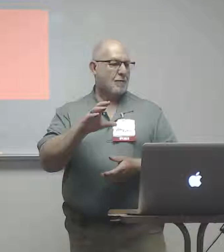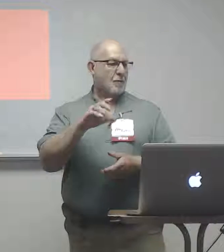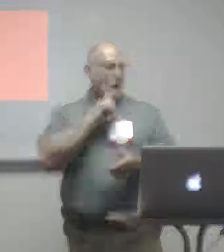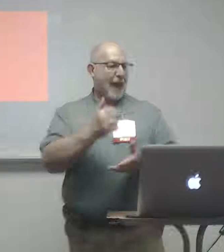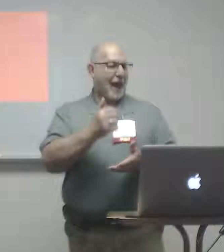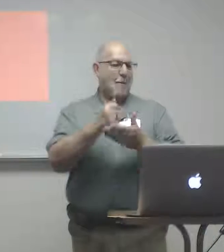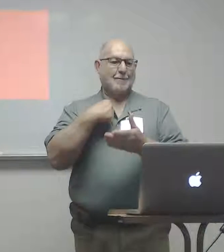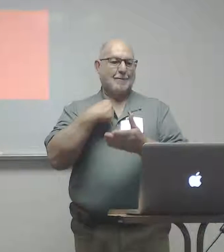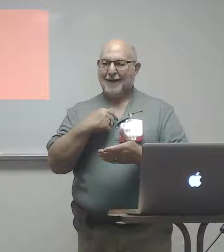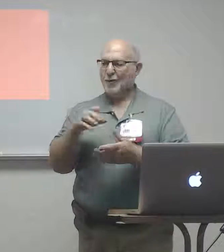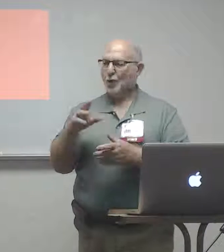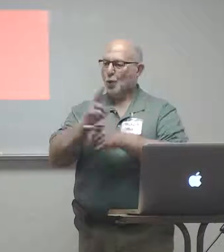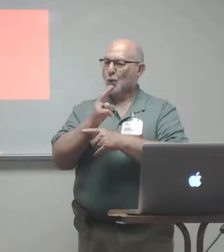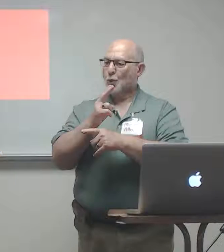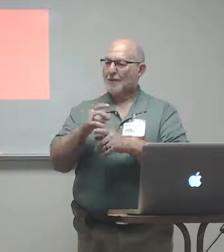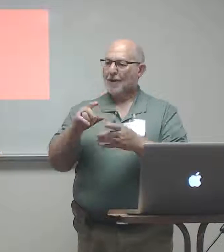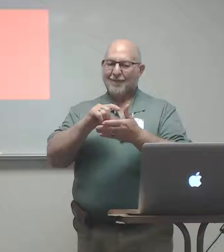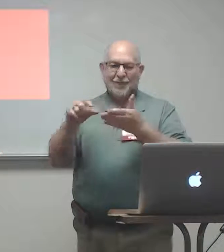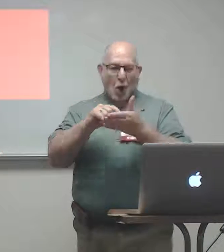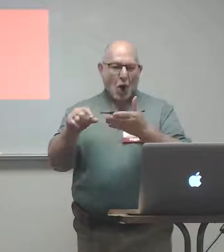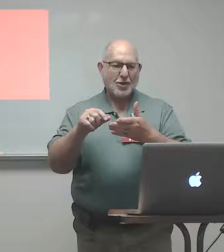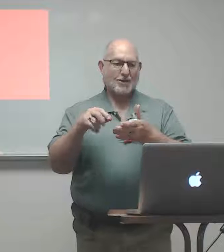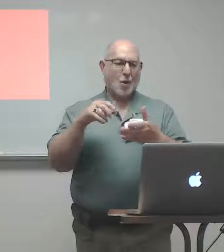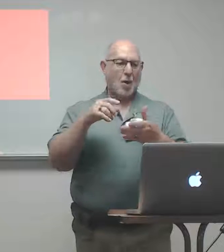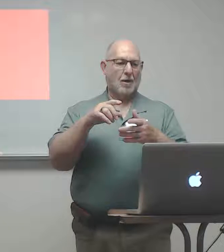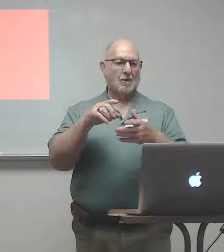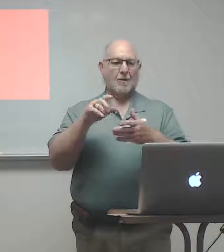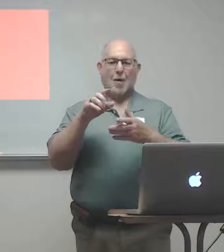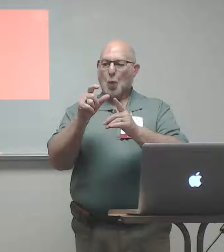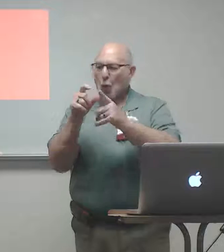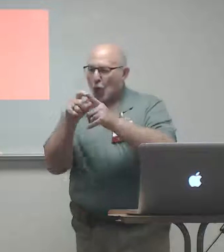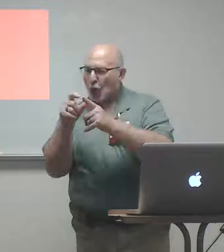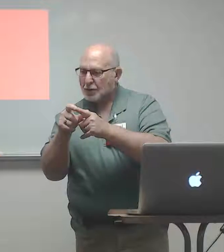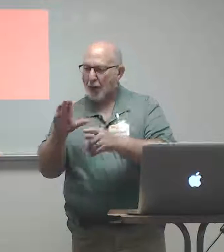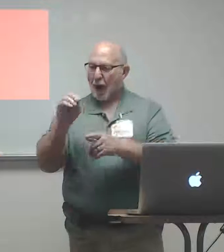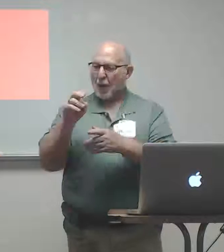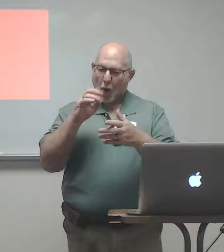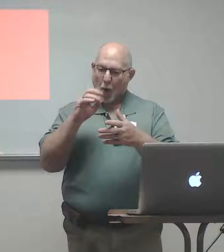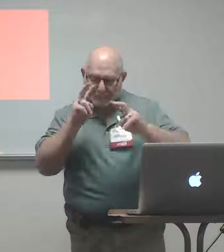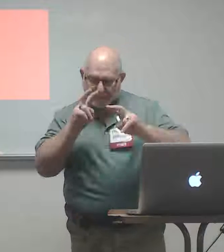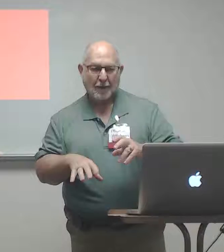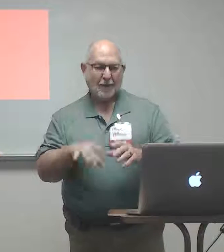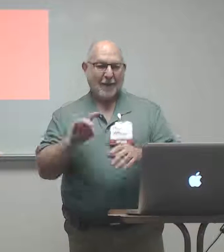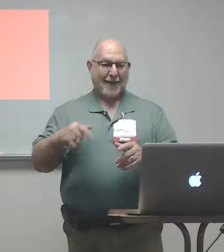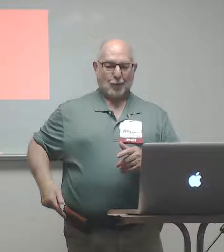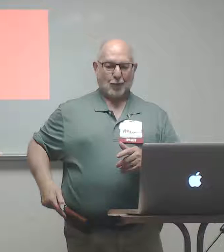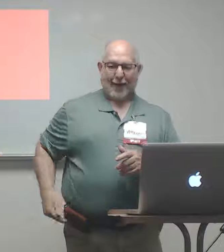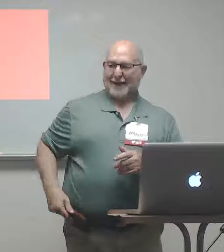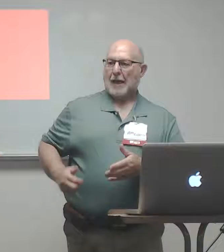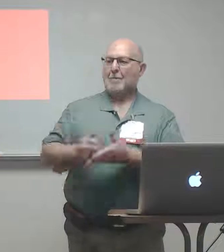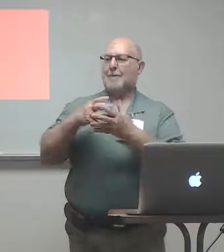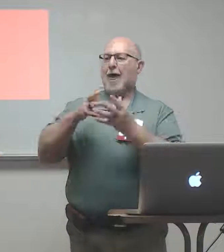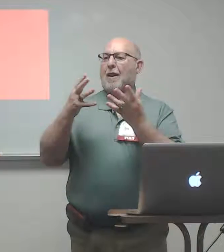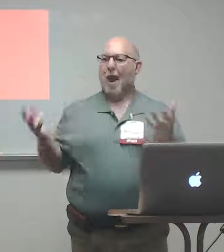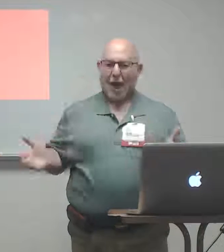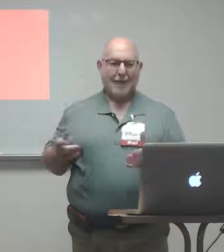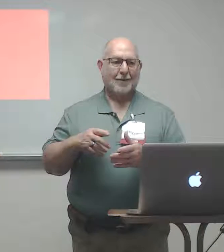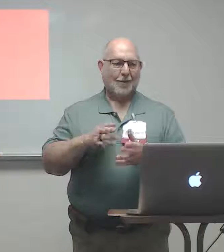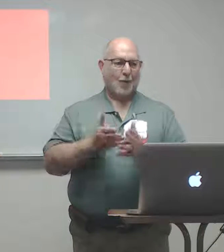It really helps me to use birds or words I put in. I find that helps me a lot through